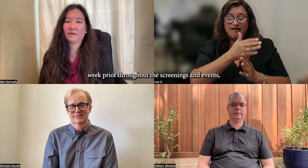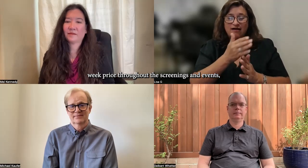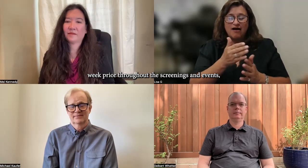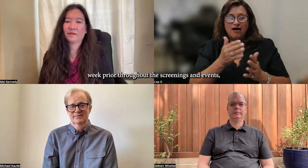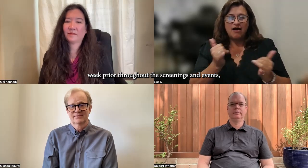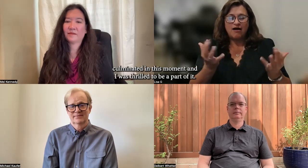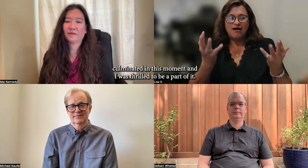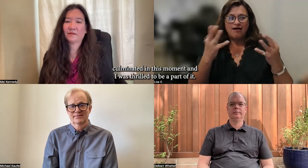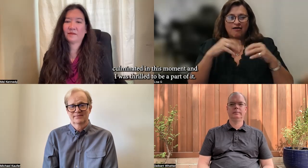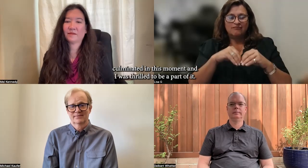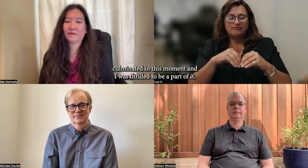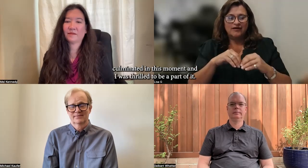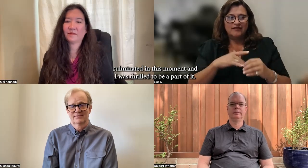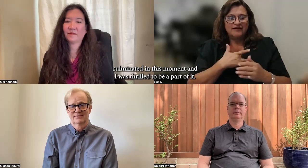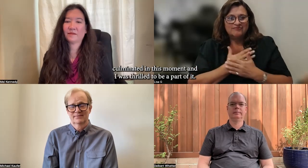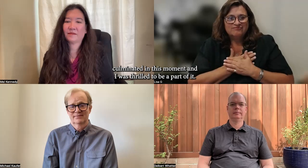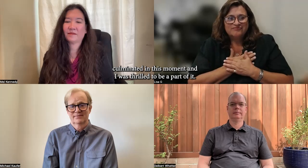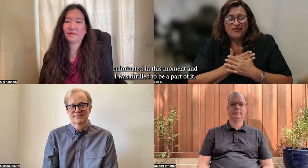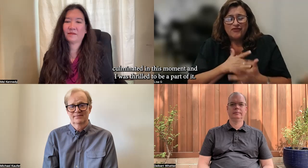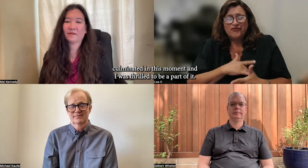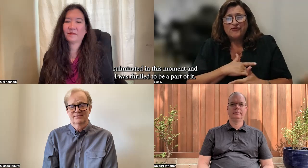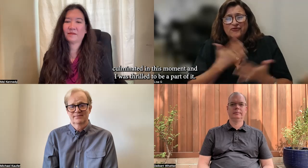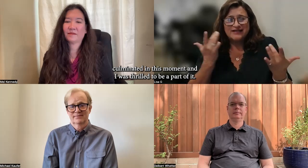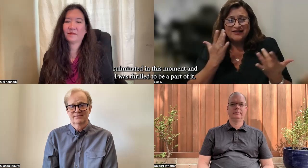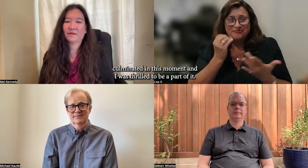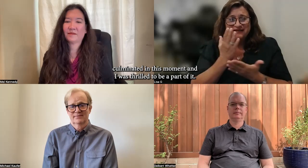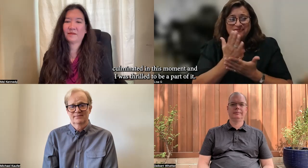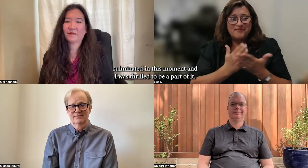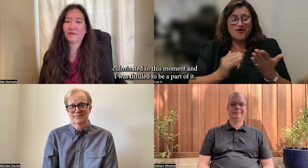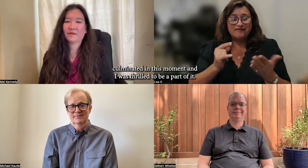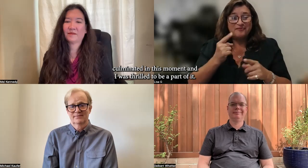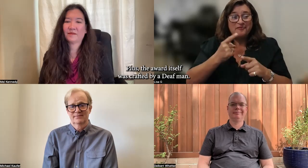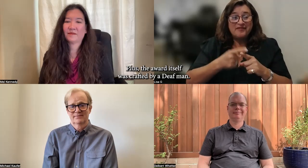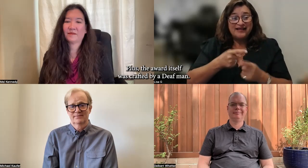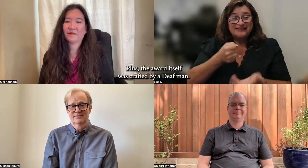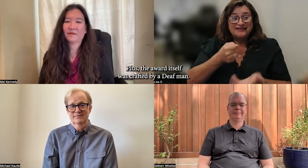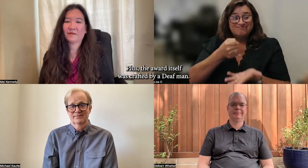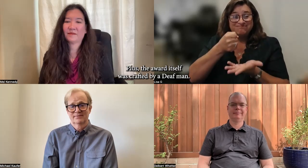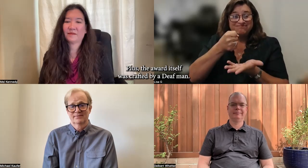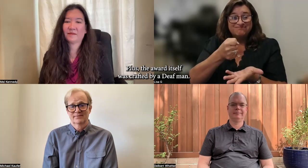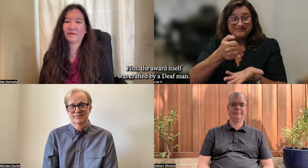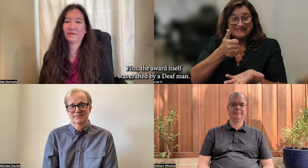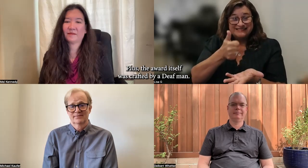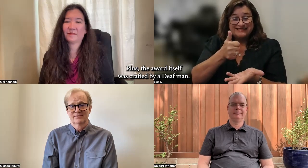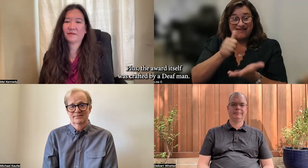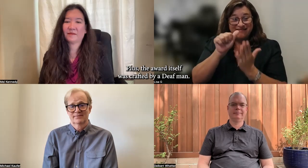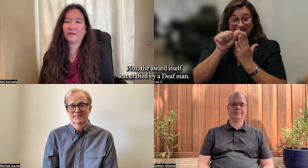events, culminated in this moment, and I was thrilled to be a part of it. Plus, the award itself